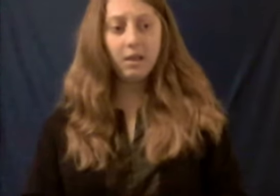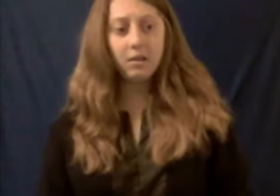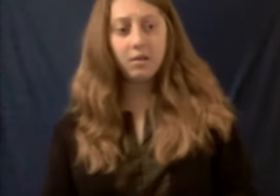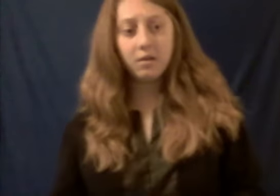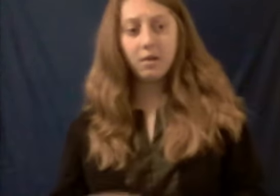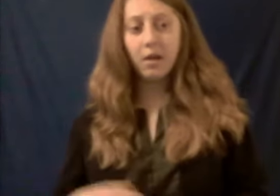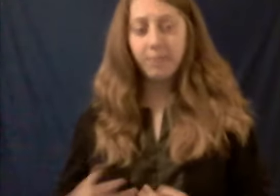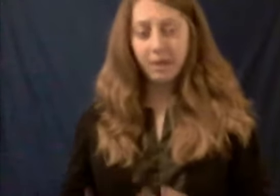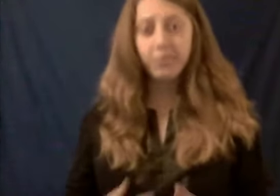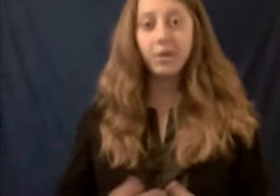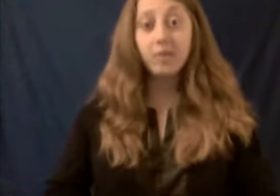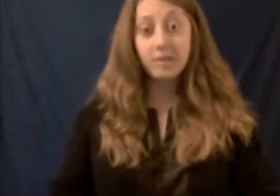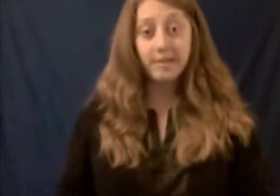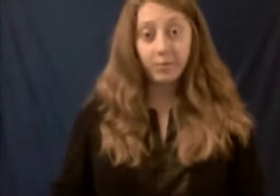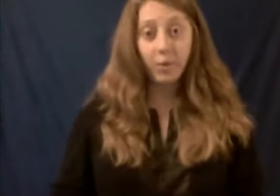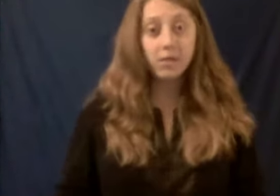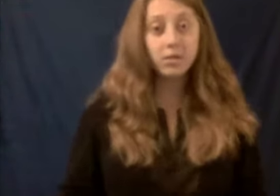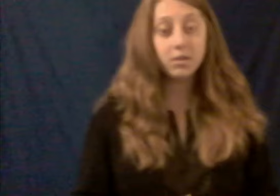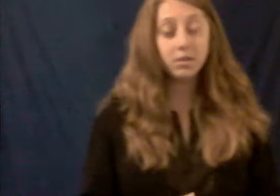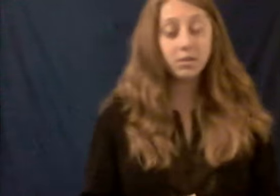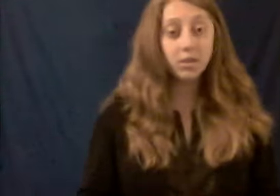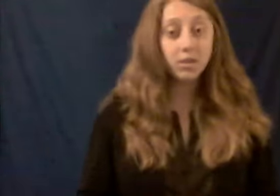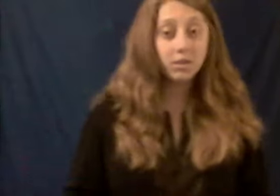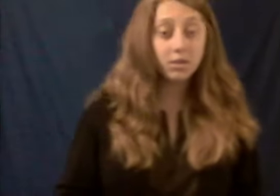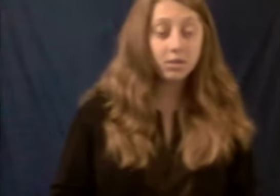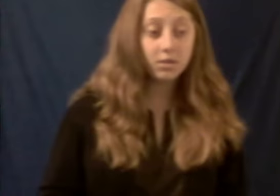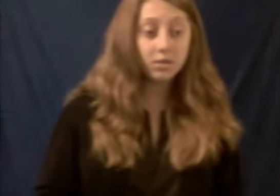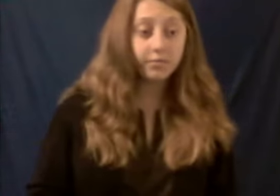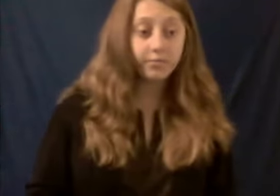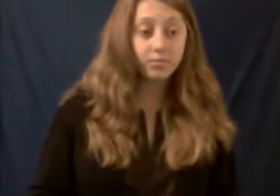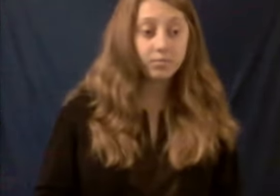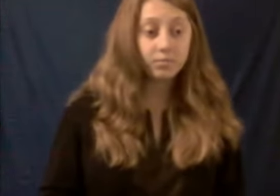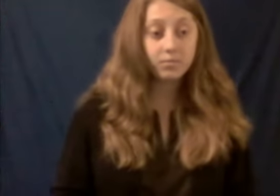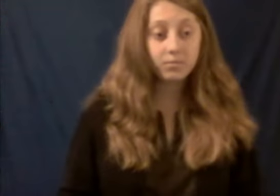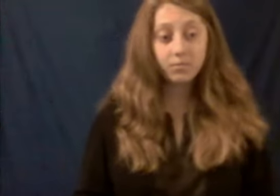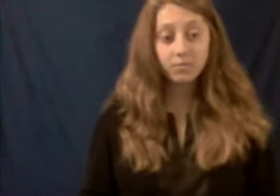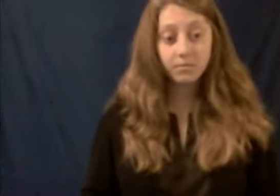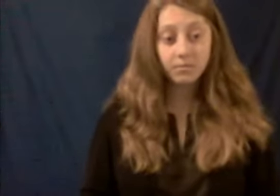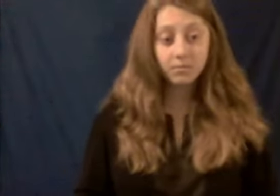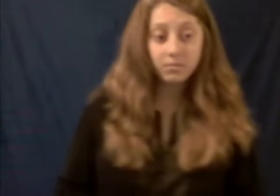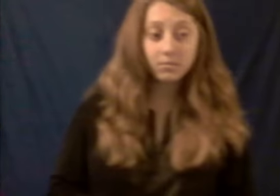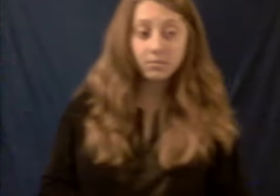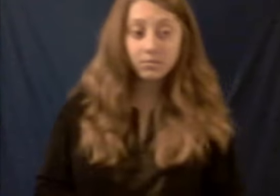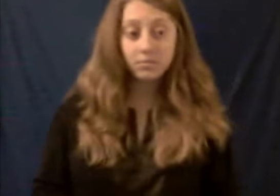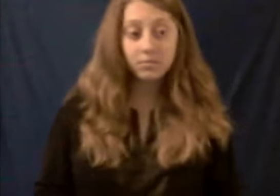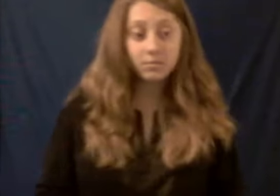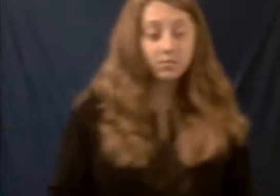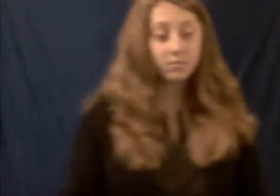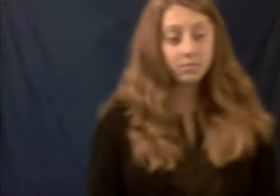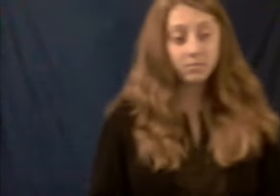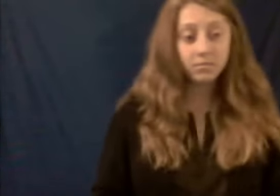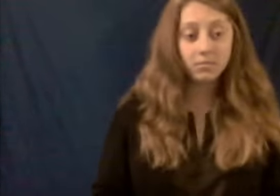and I pay utilities as well. Do you know the total amount or approximate amount that you pay with rent and